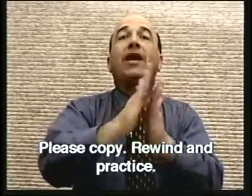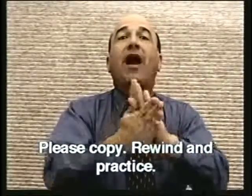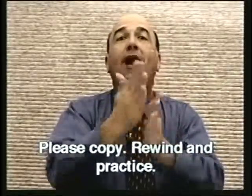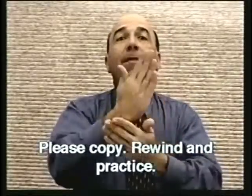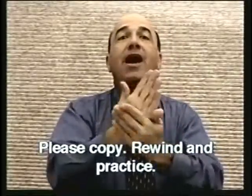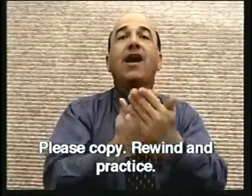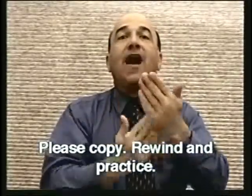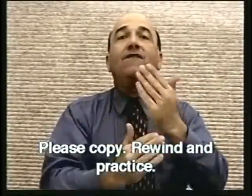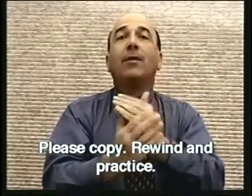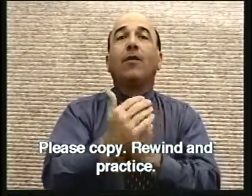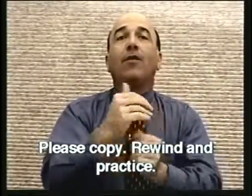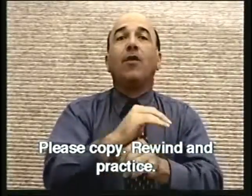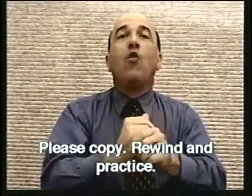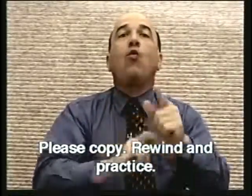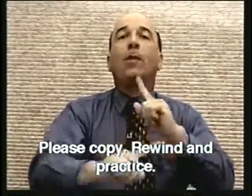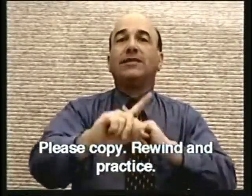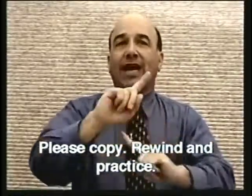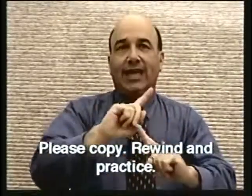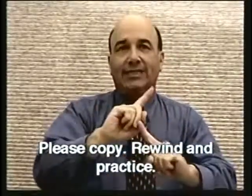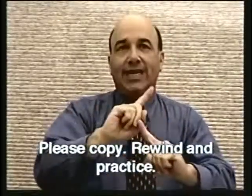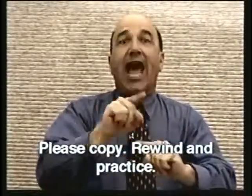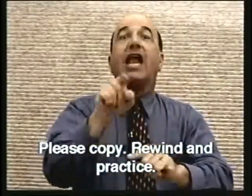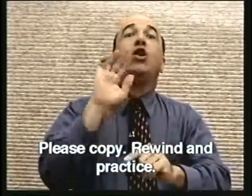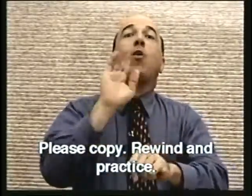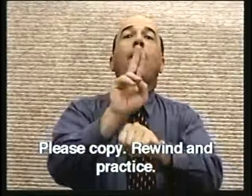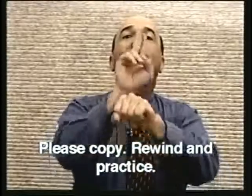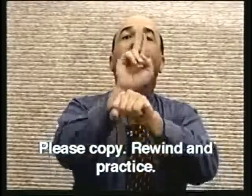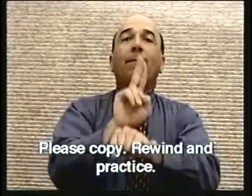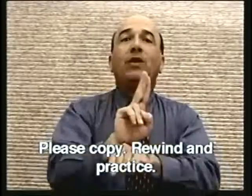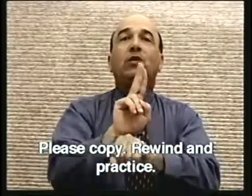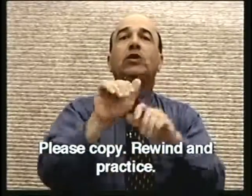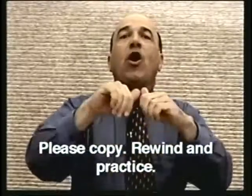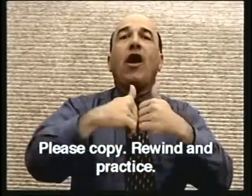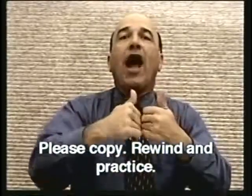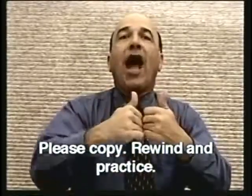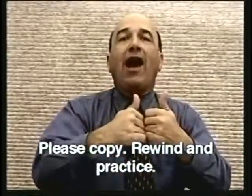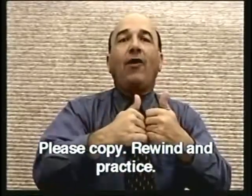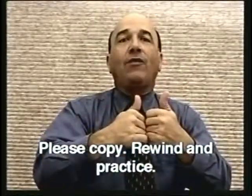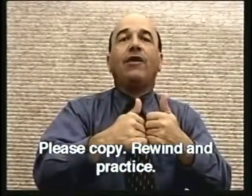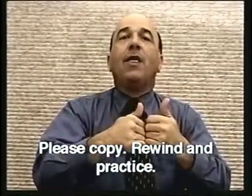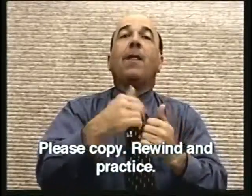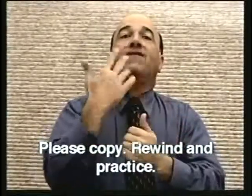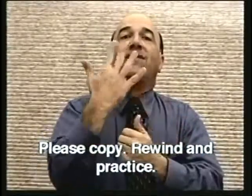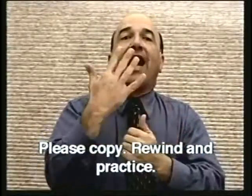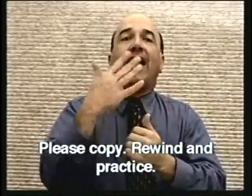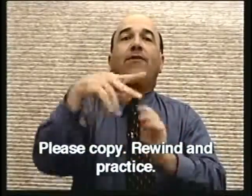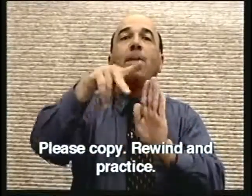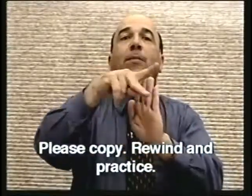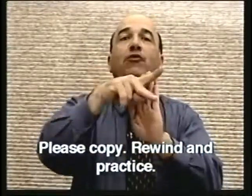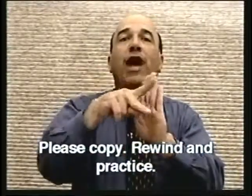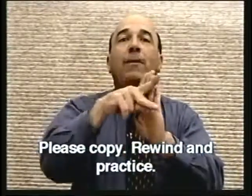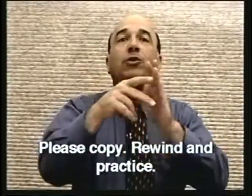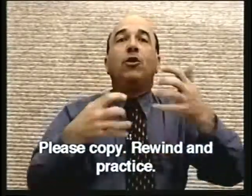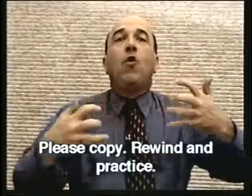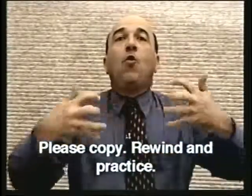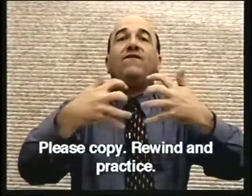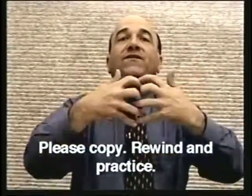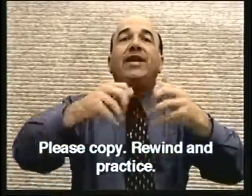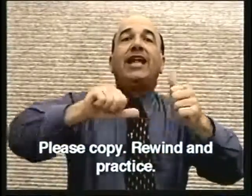become comfortable with signs. And you will become used on how the 5 parameters will fit